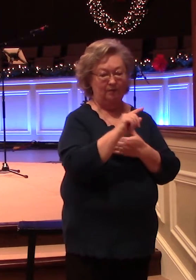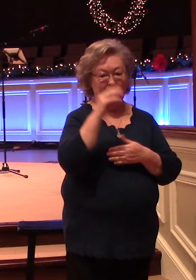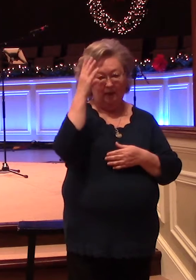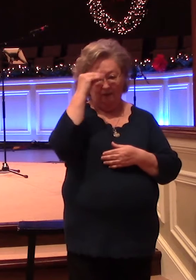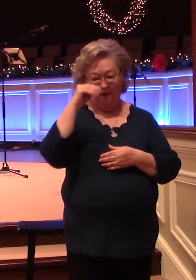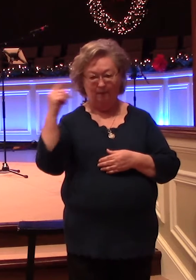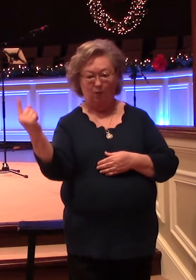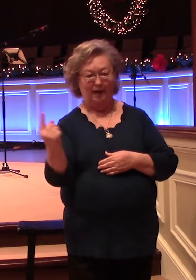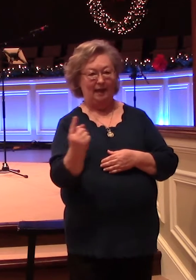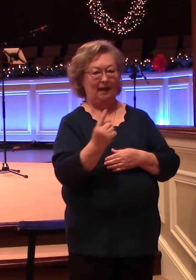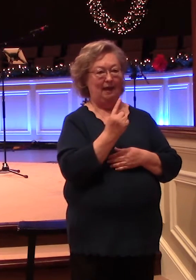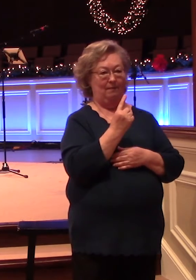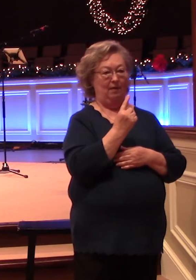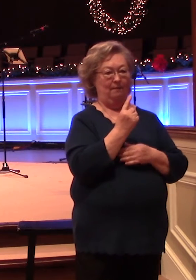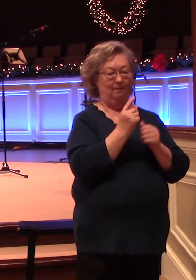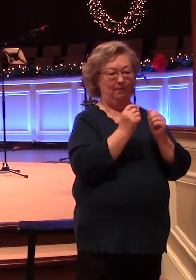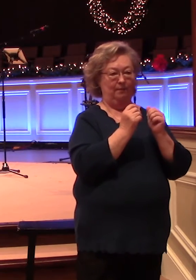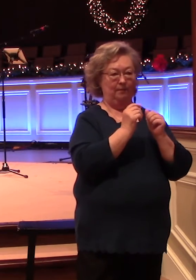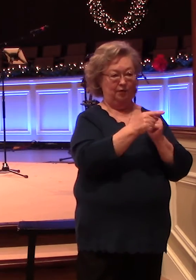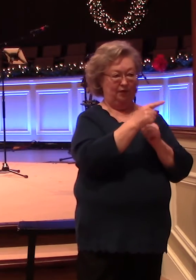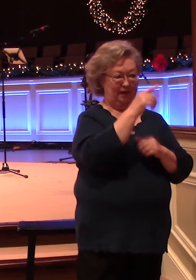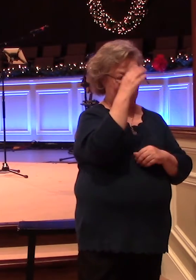been completely changed